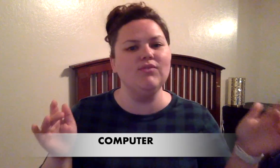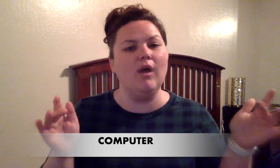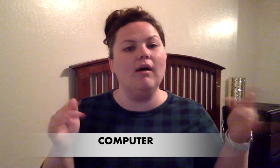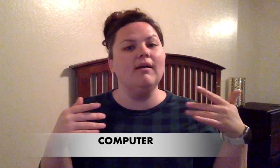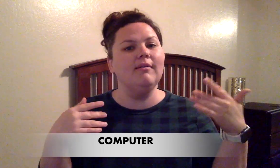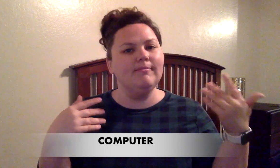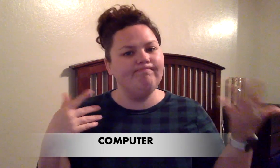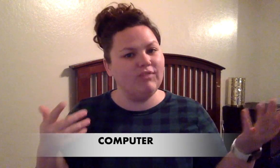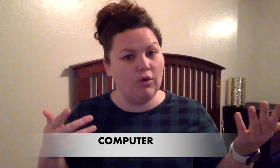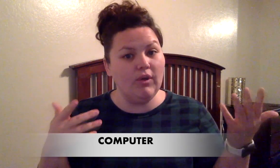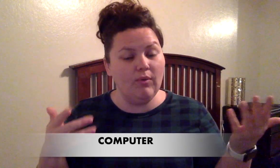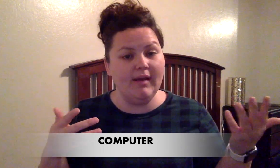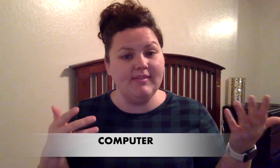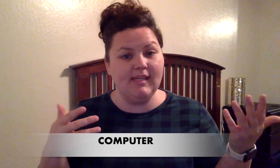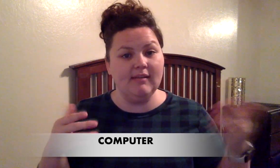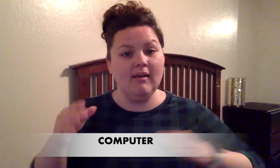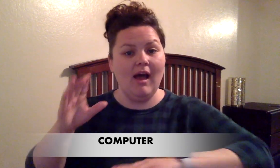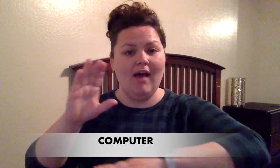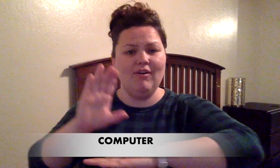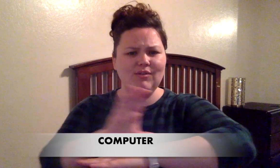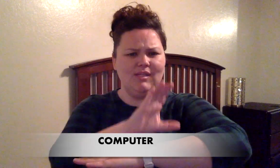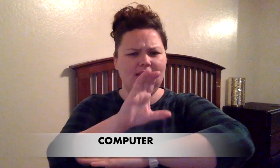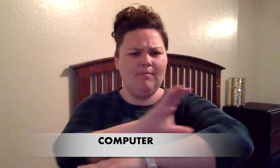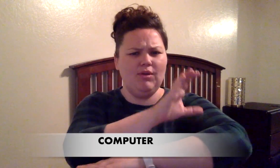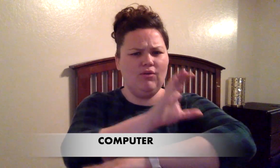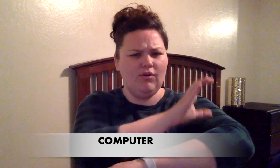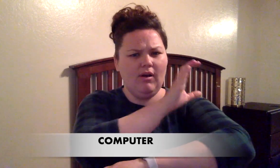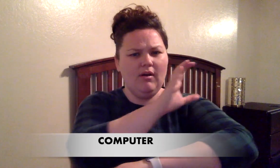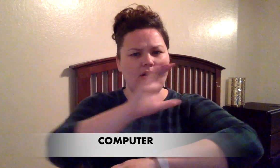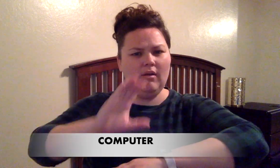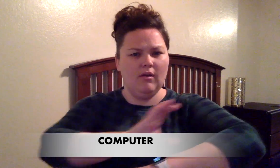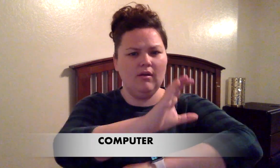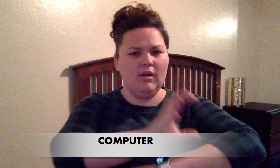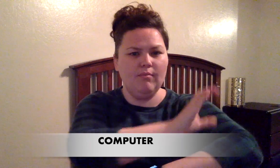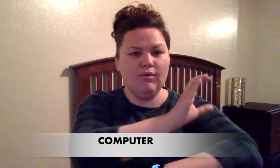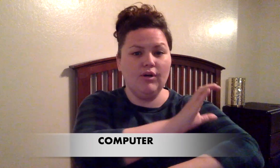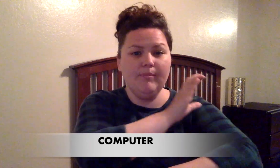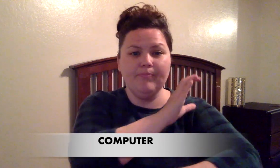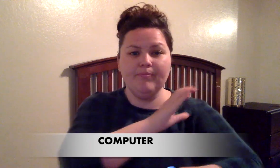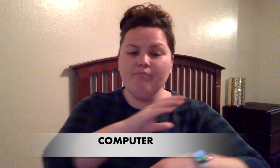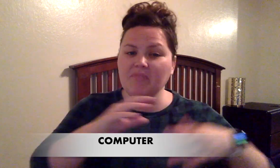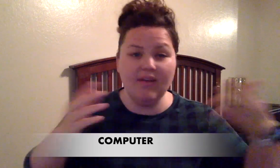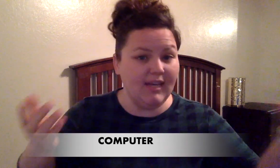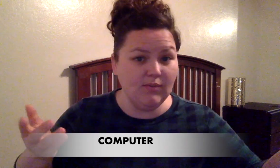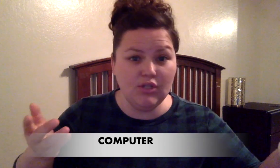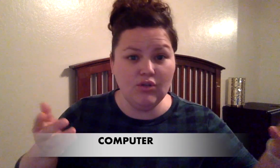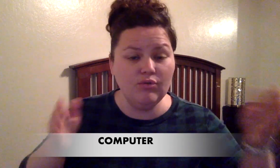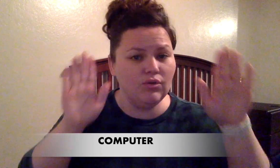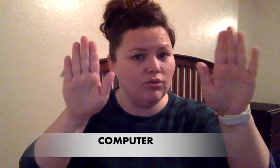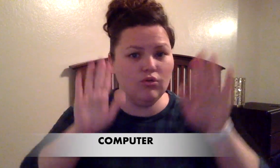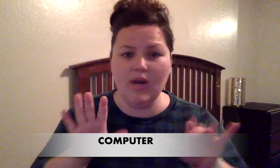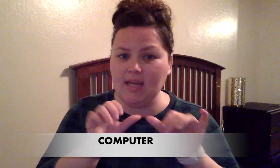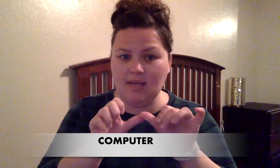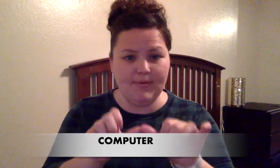wrong. I'm showing you what I've seen. I've also seen computer. If that's what you use, great, keep using